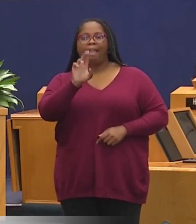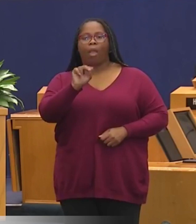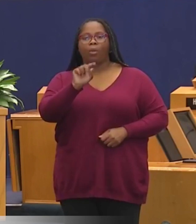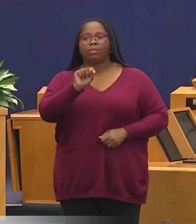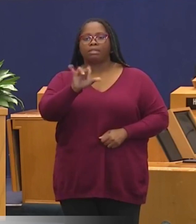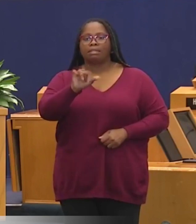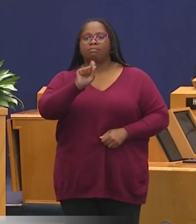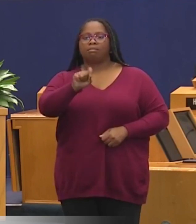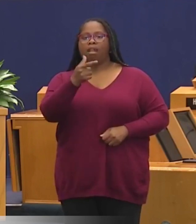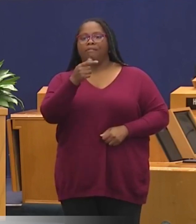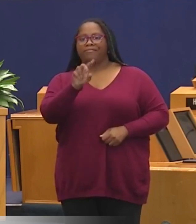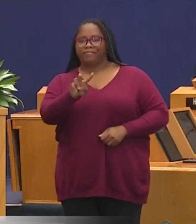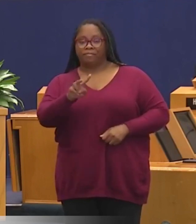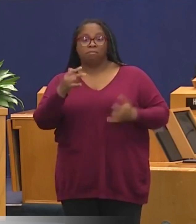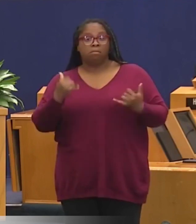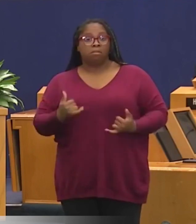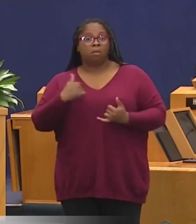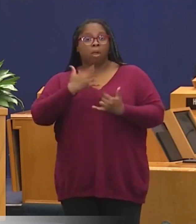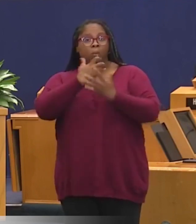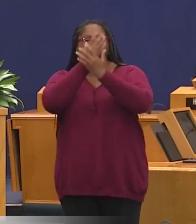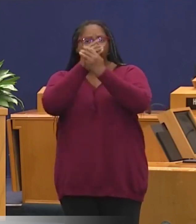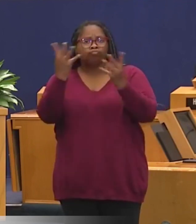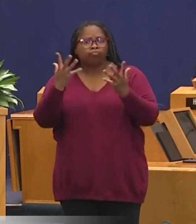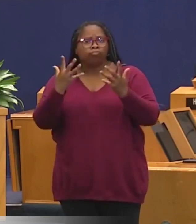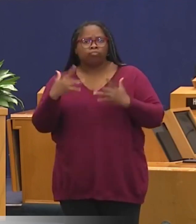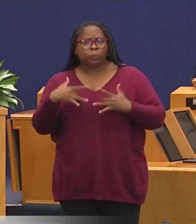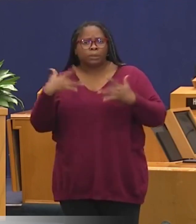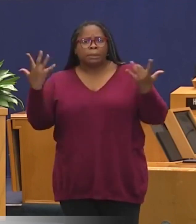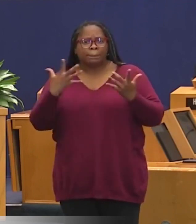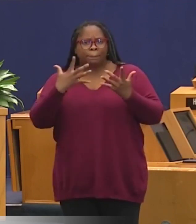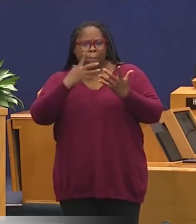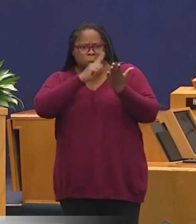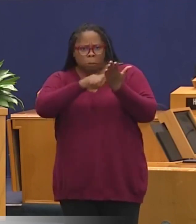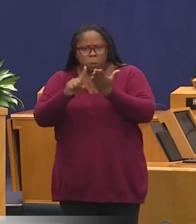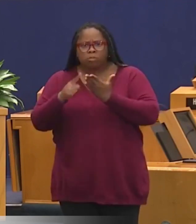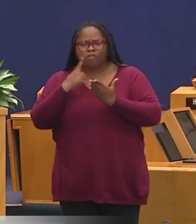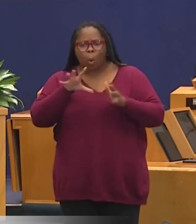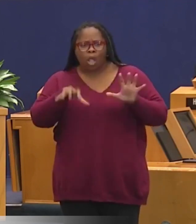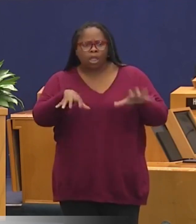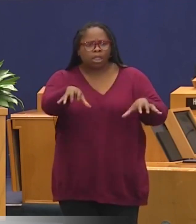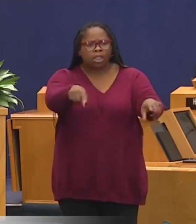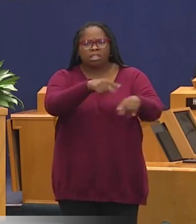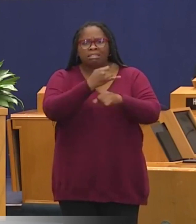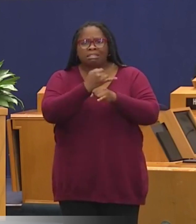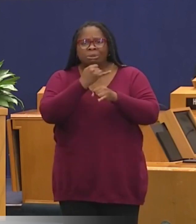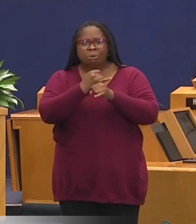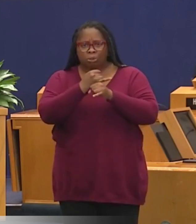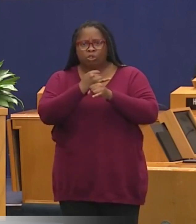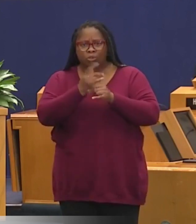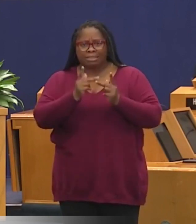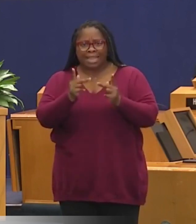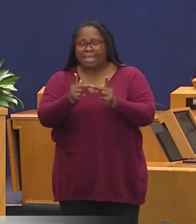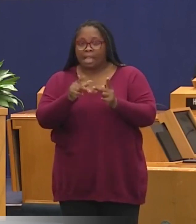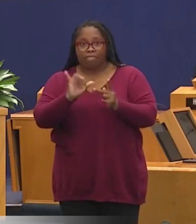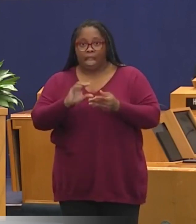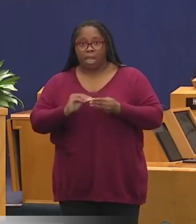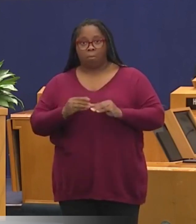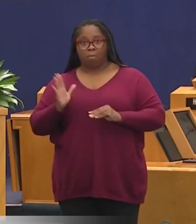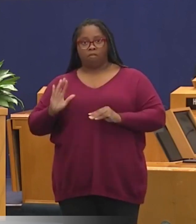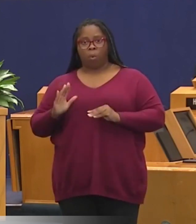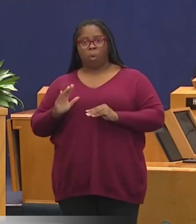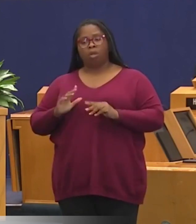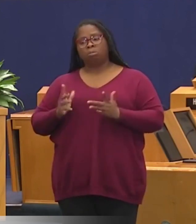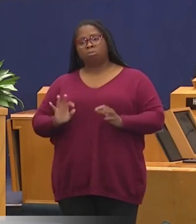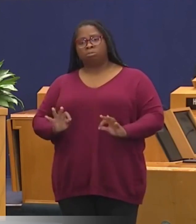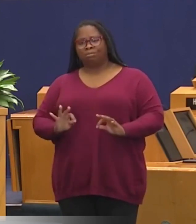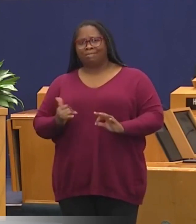I also want to provide the update on investigations in institutional settings. Our number has jumped. We're now investigating